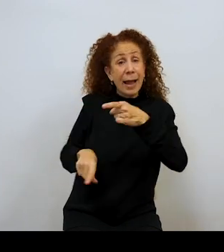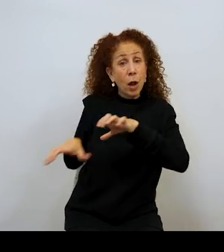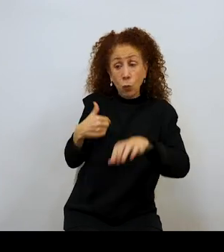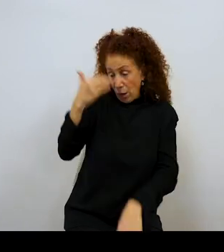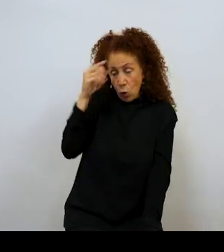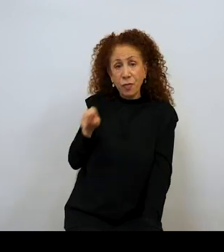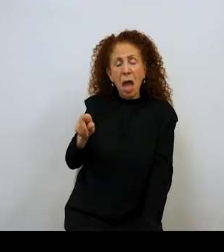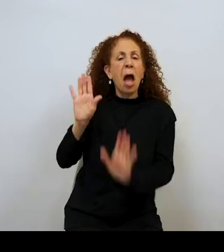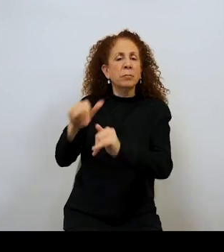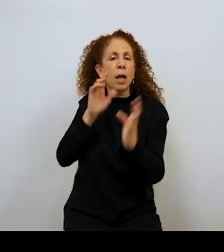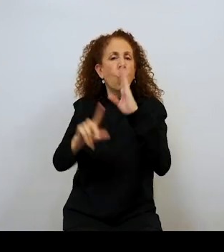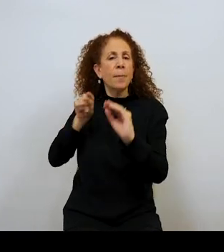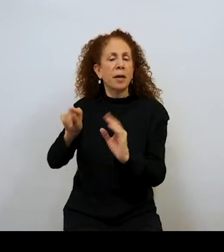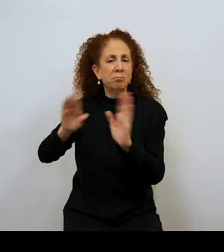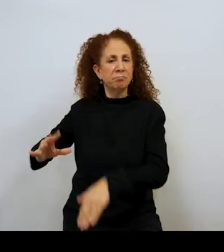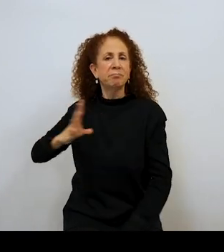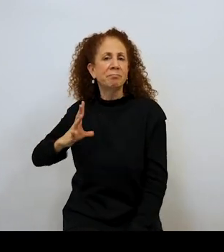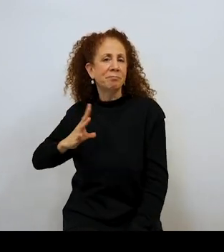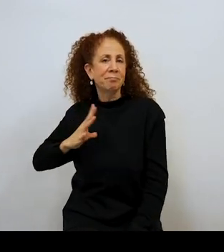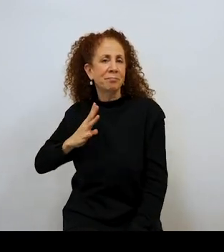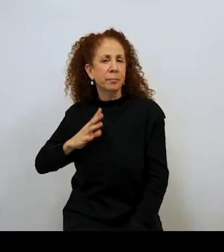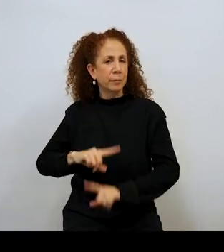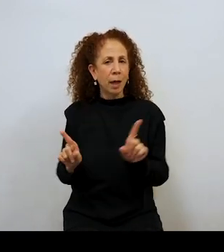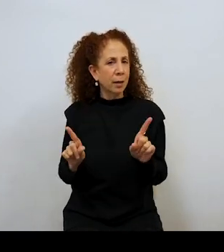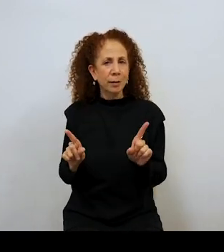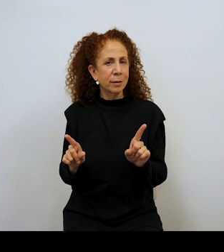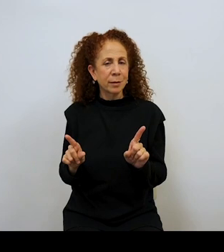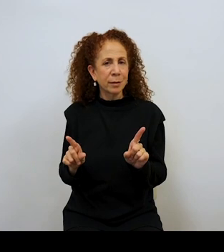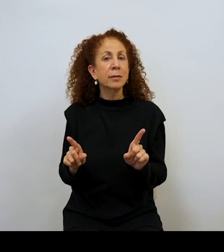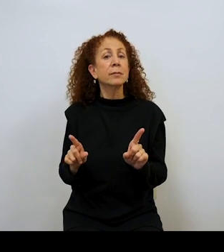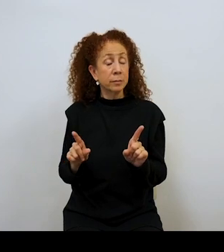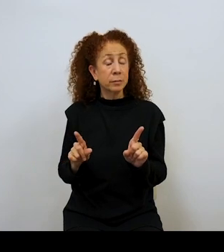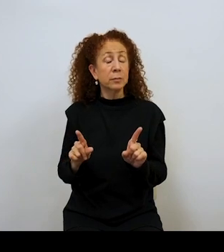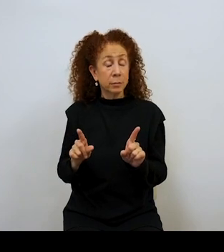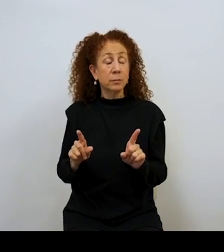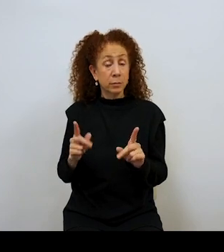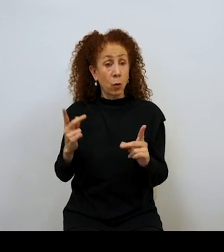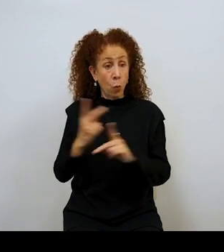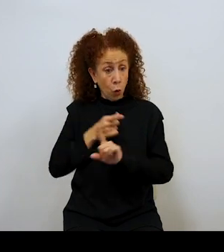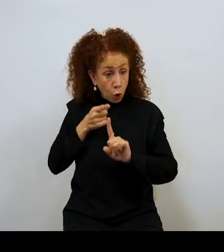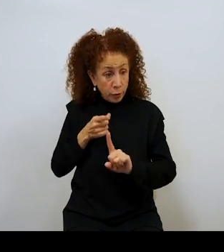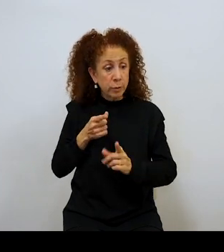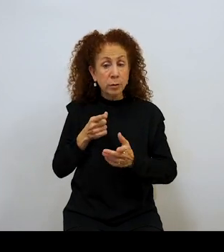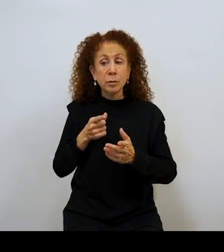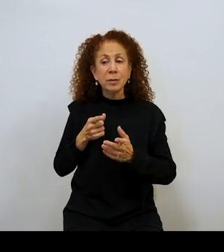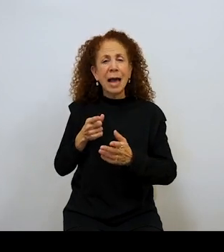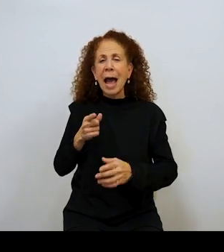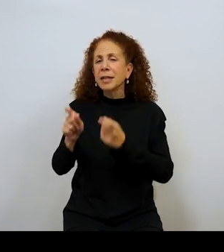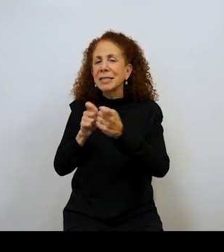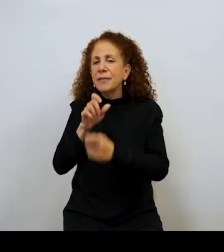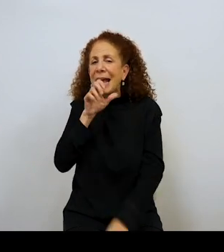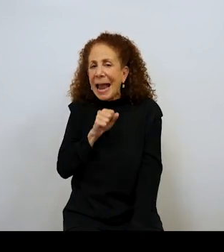And so I don't have to worry about certain things. And yet, particularly when at a certain kind of very vulnerable mm-hmm.